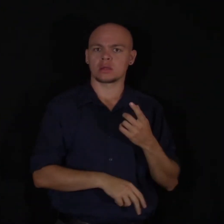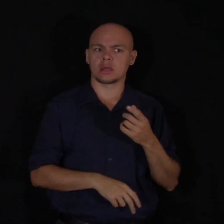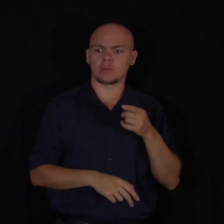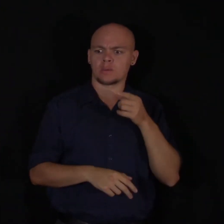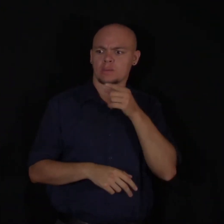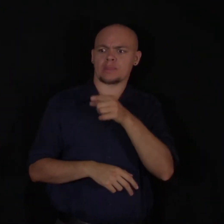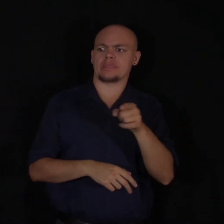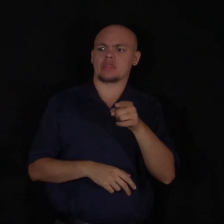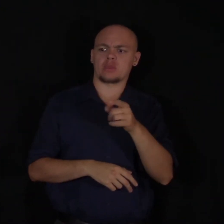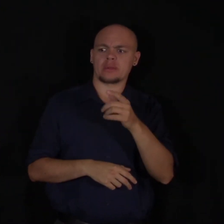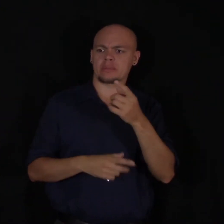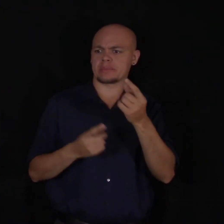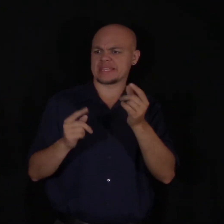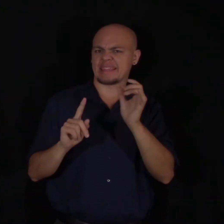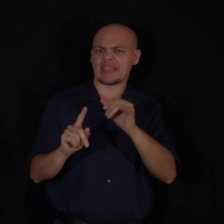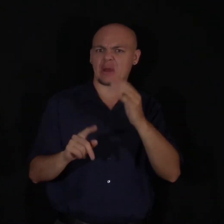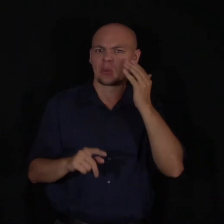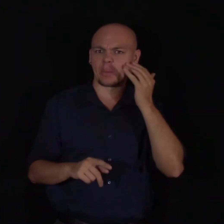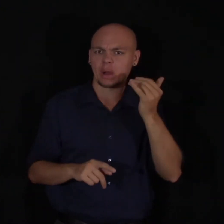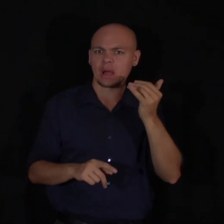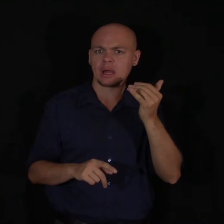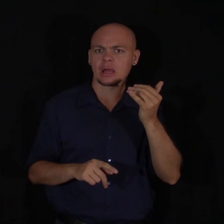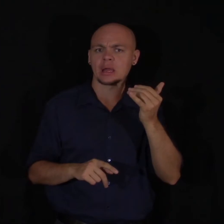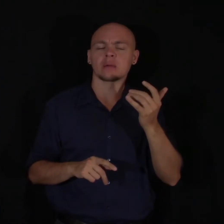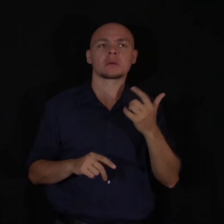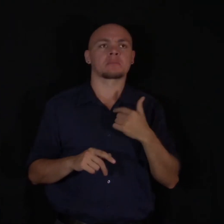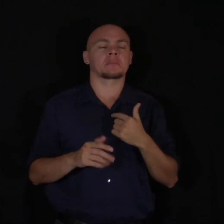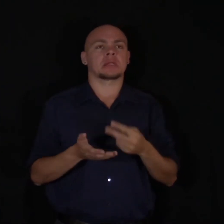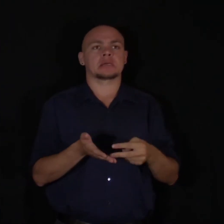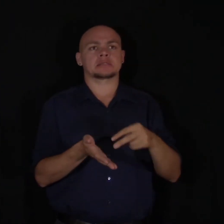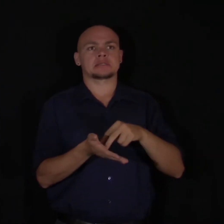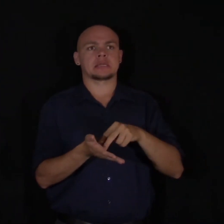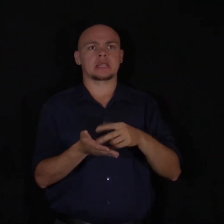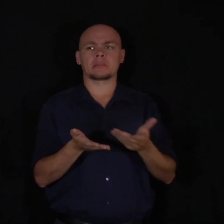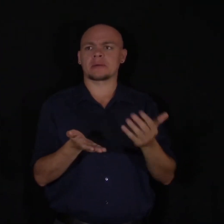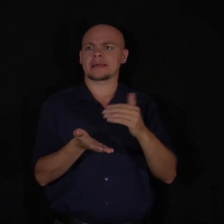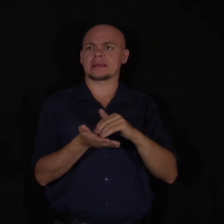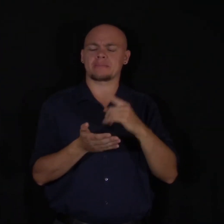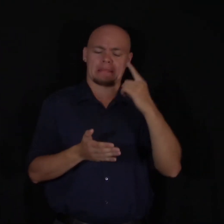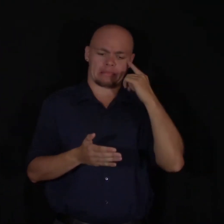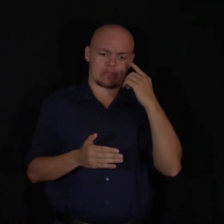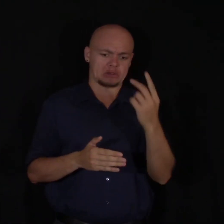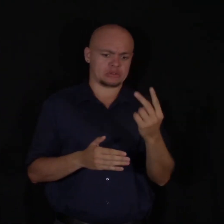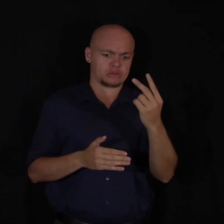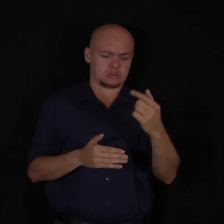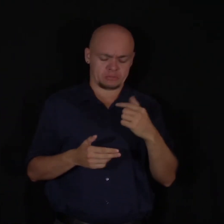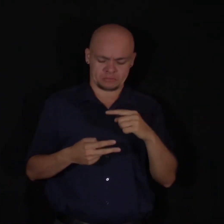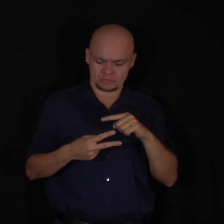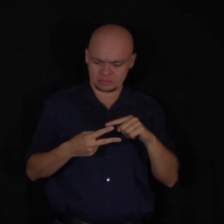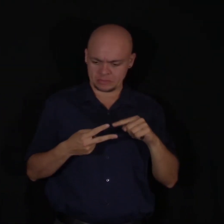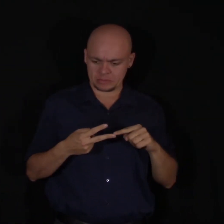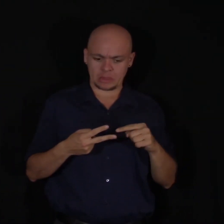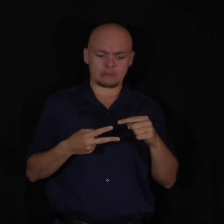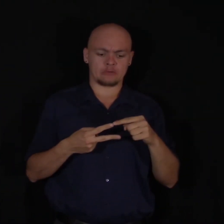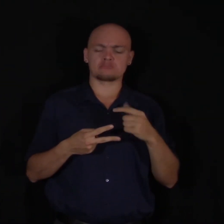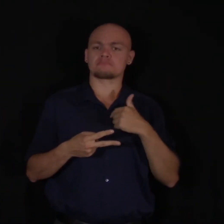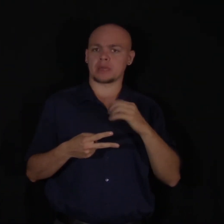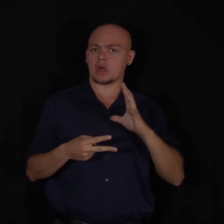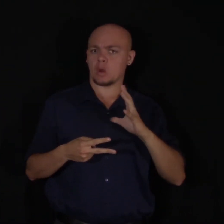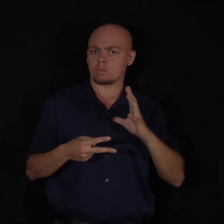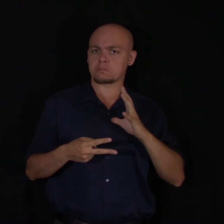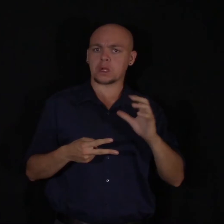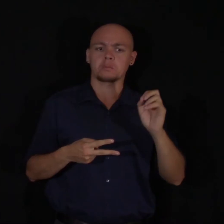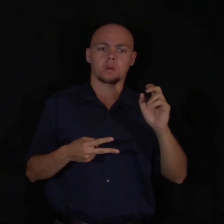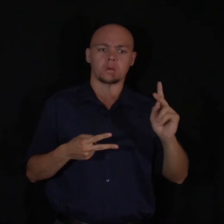it. But when I got my balance, I had 2 thoughts. I'm okay, and I knew it was